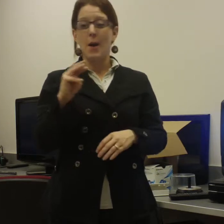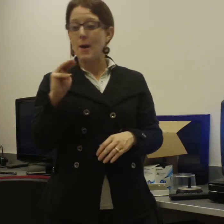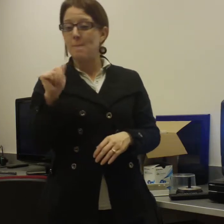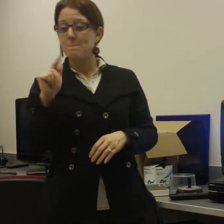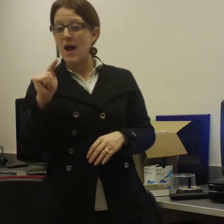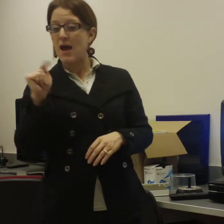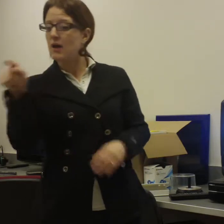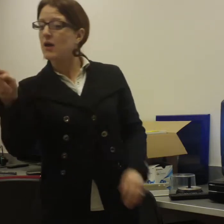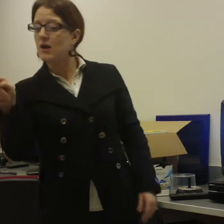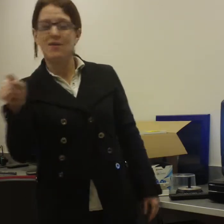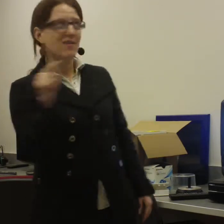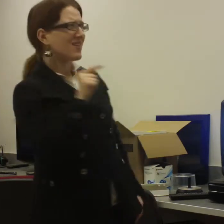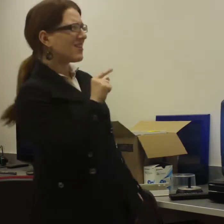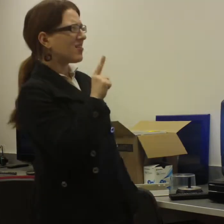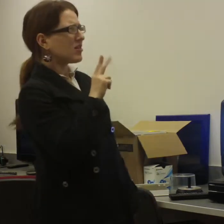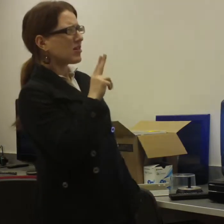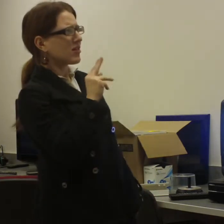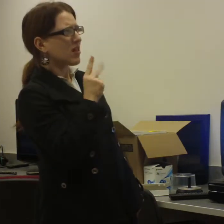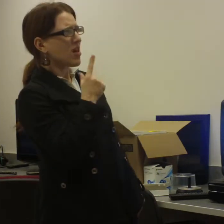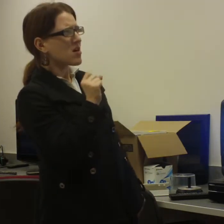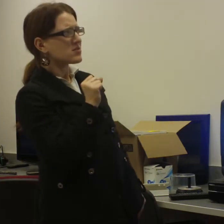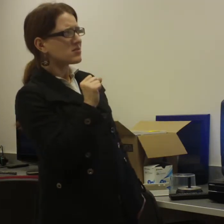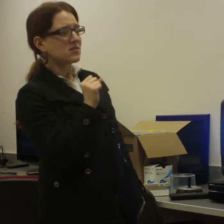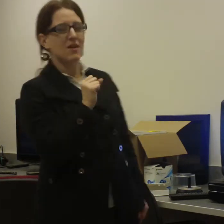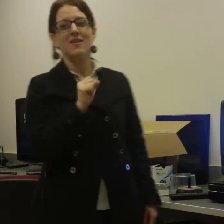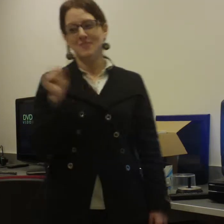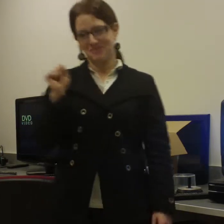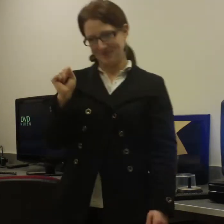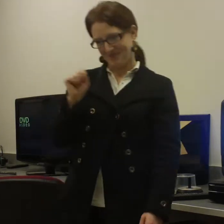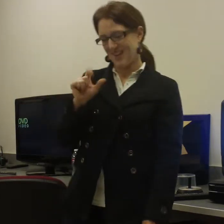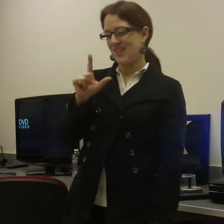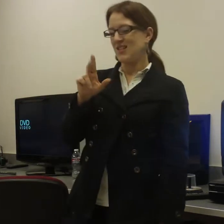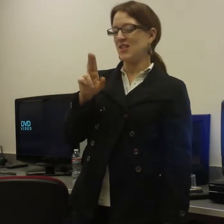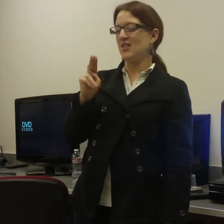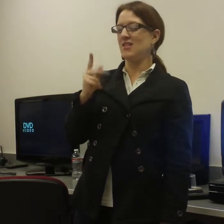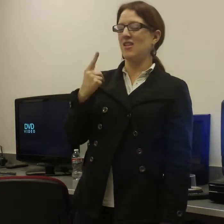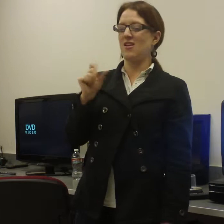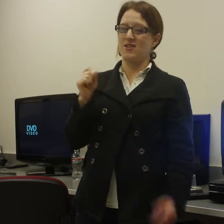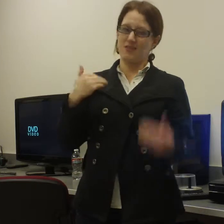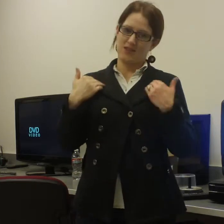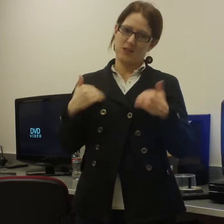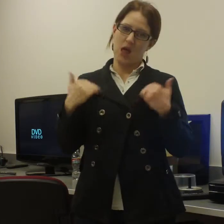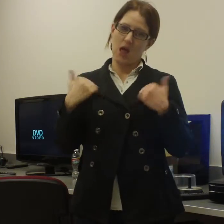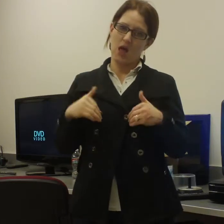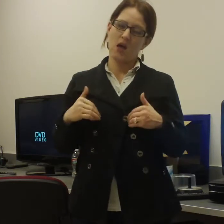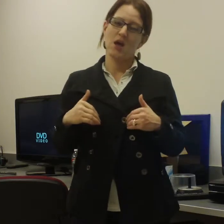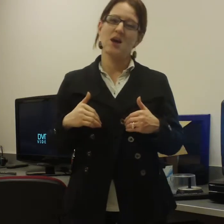see, the lungs are, actually, it's kind of nice that the lungs came at the end, because the lungs really